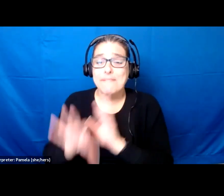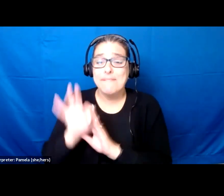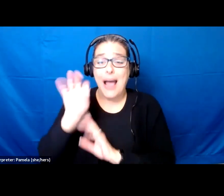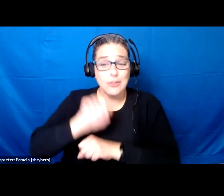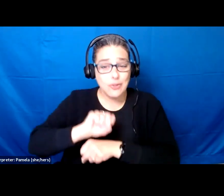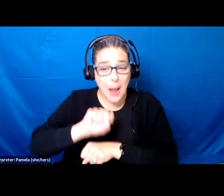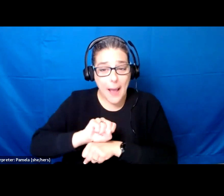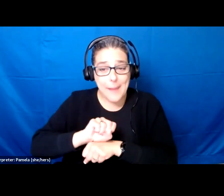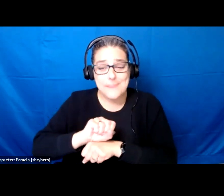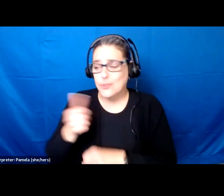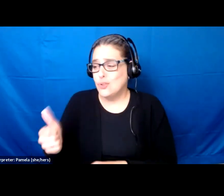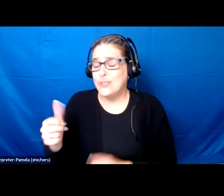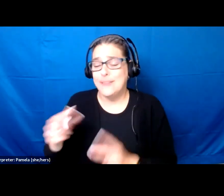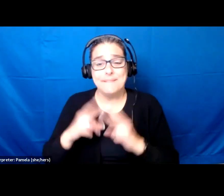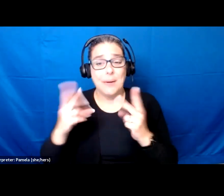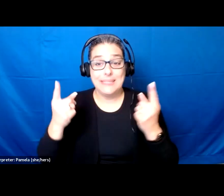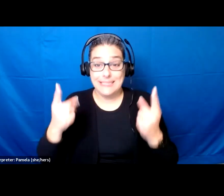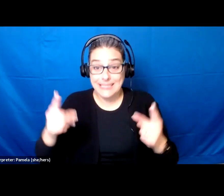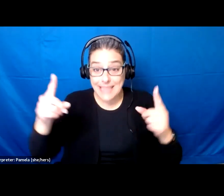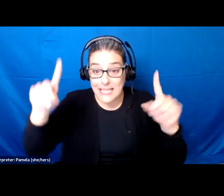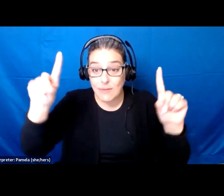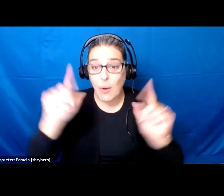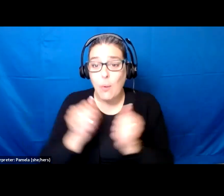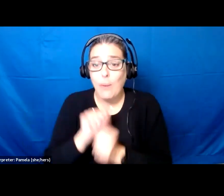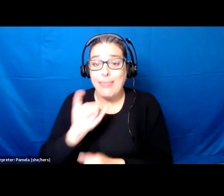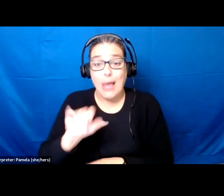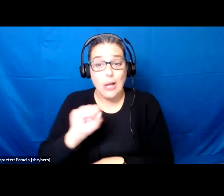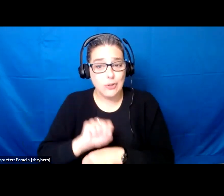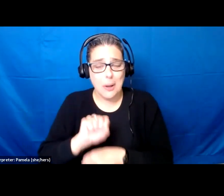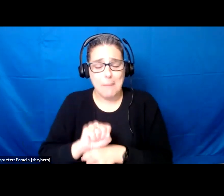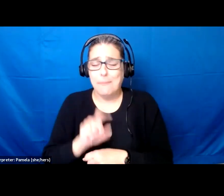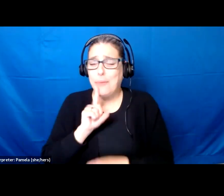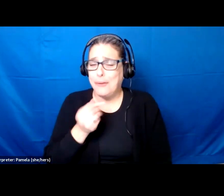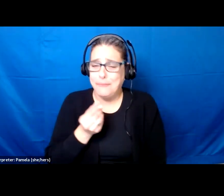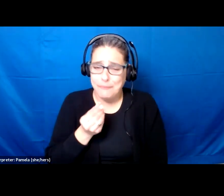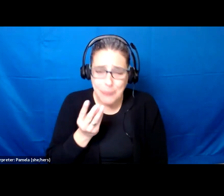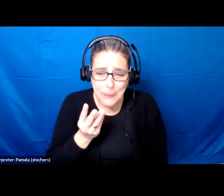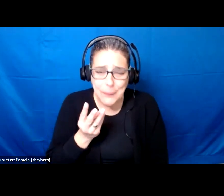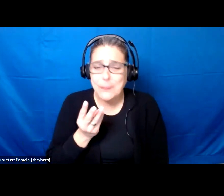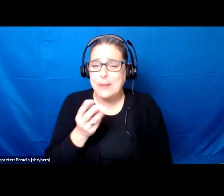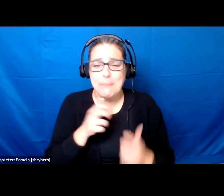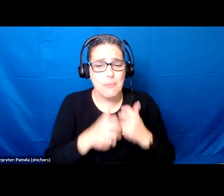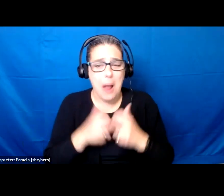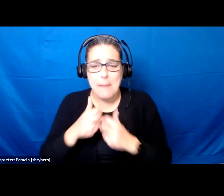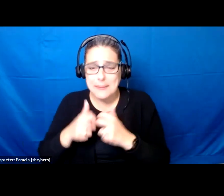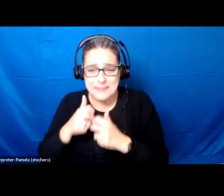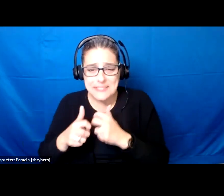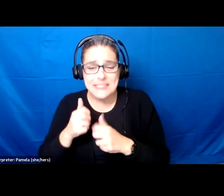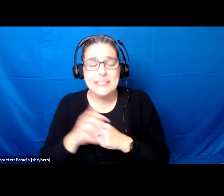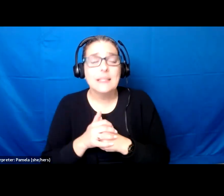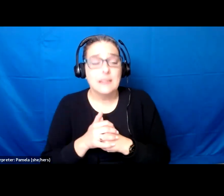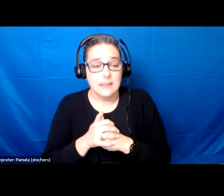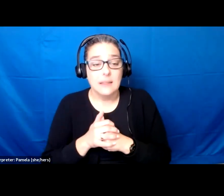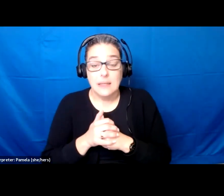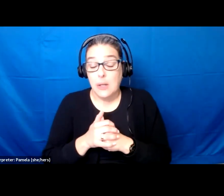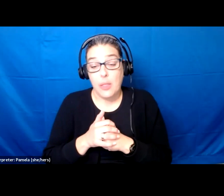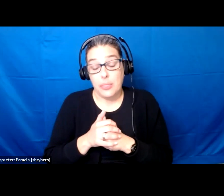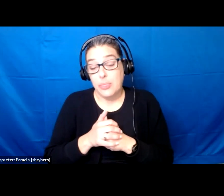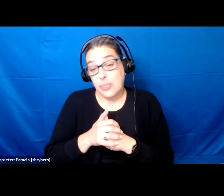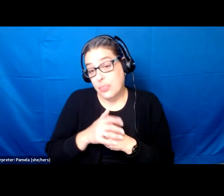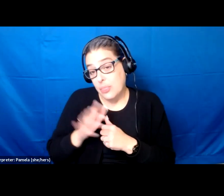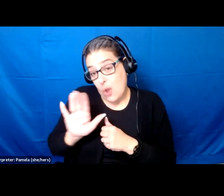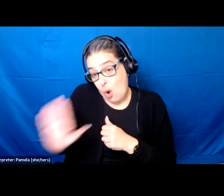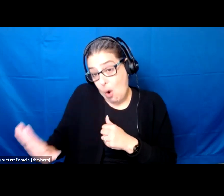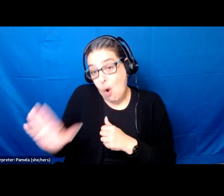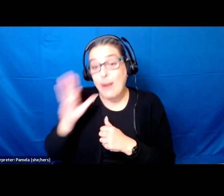She has been very successful in that job with very few problems. And I think her experience and our